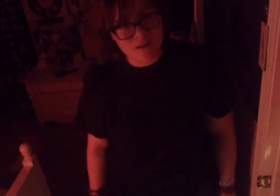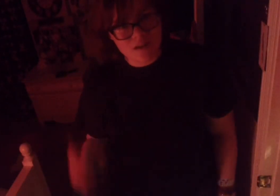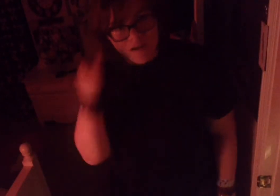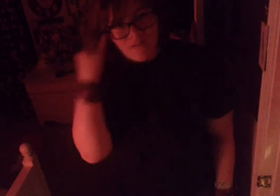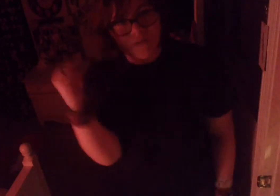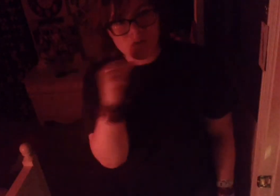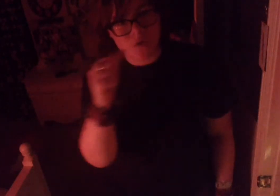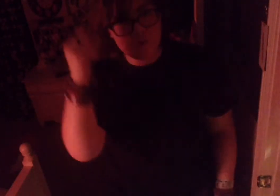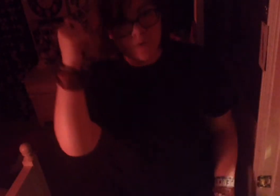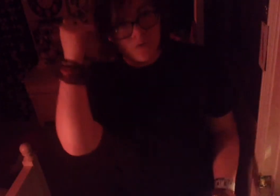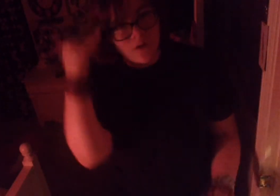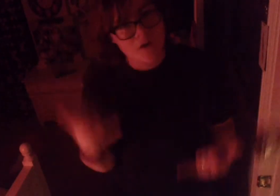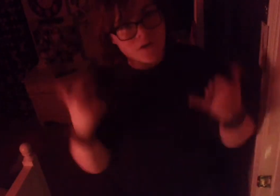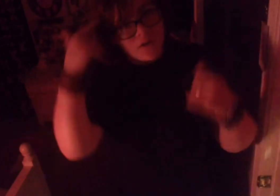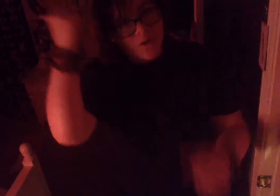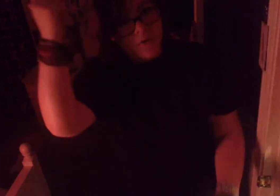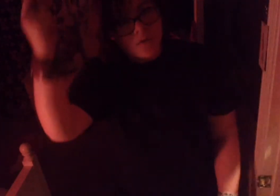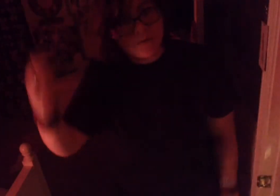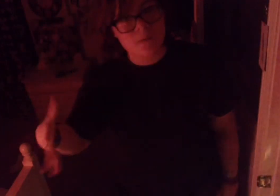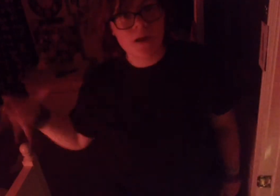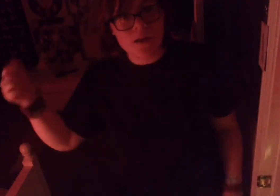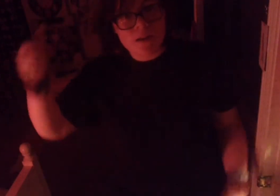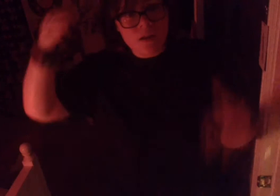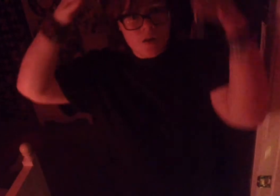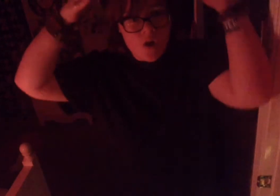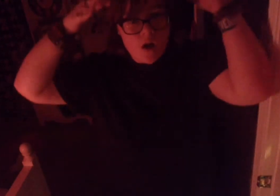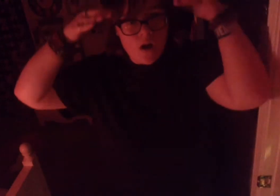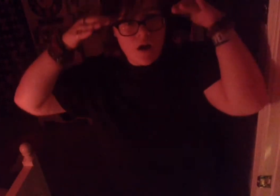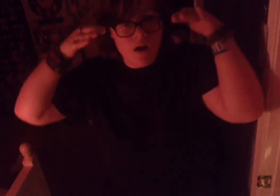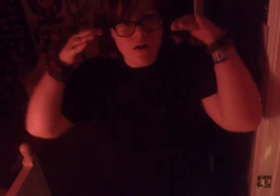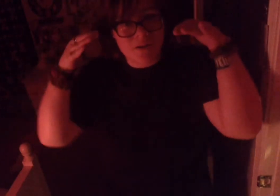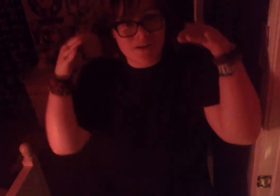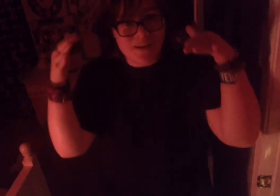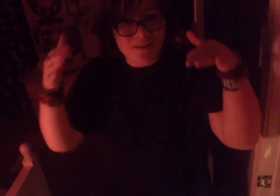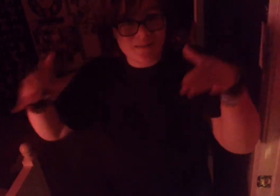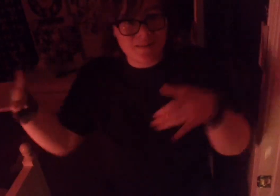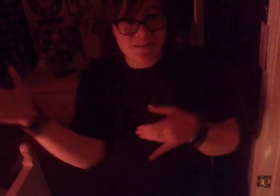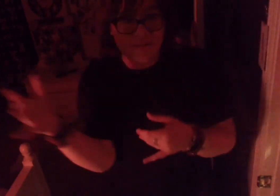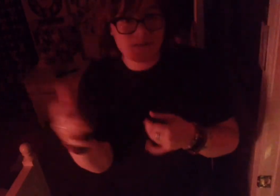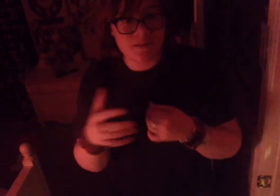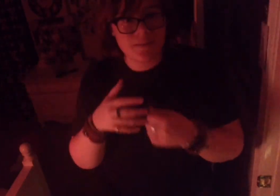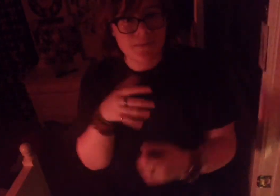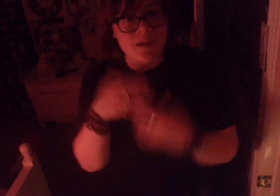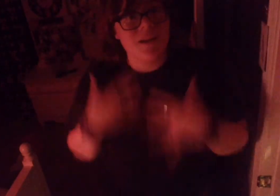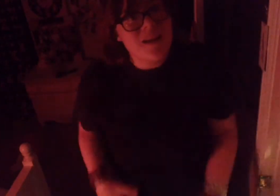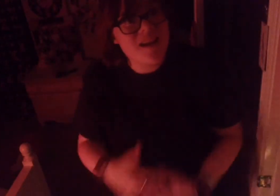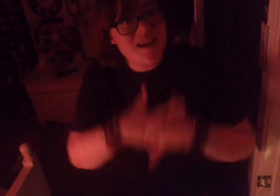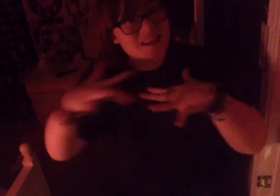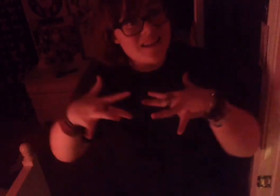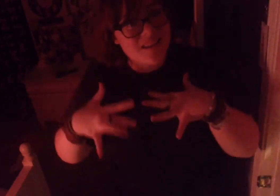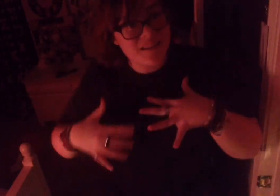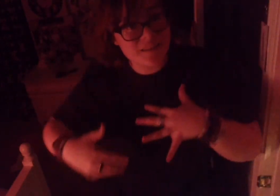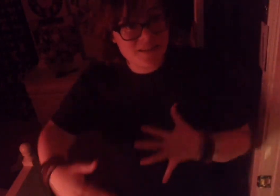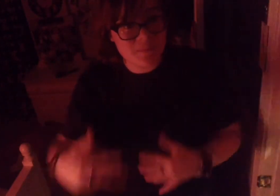And if you don't know now, you know. I'm taking back the crown. I'm all just jumping again.